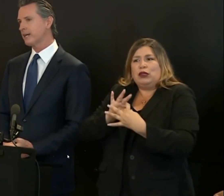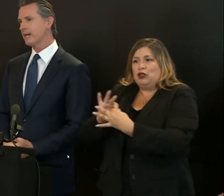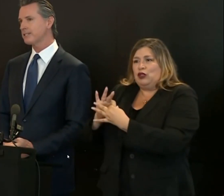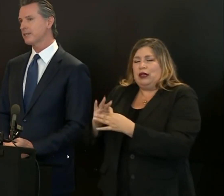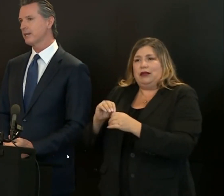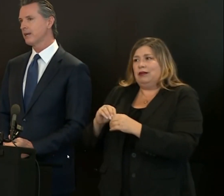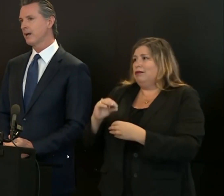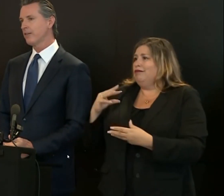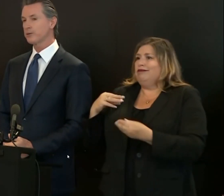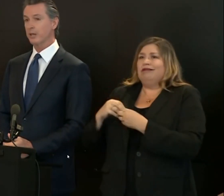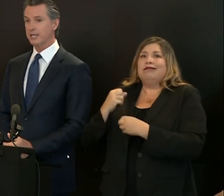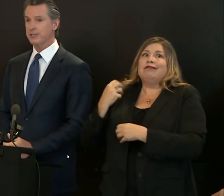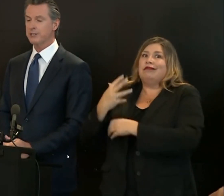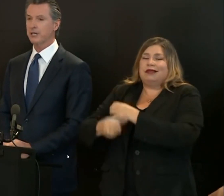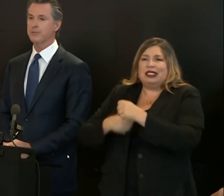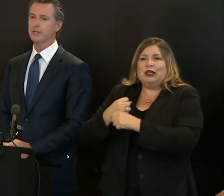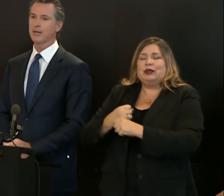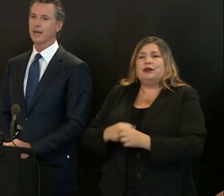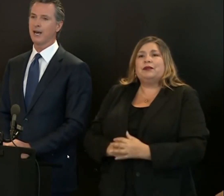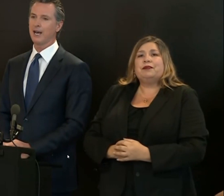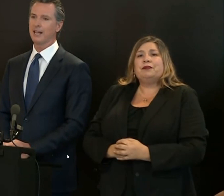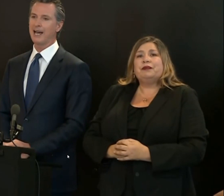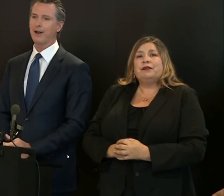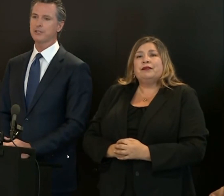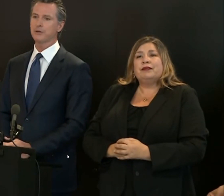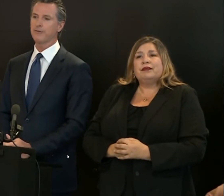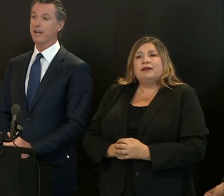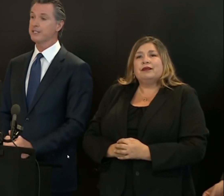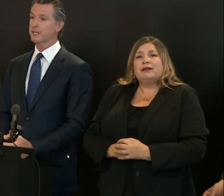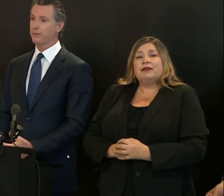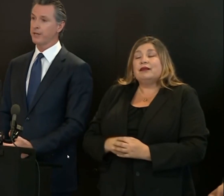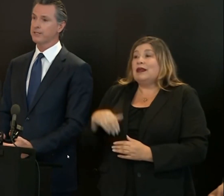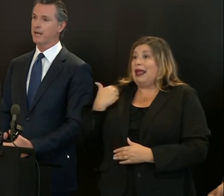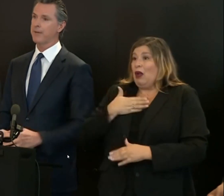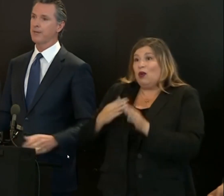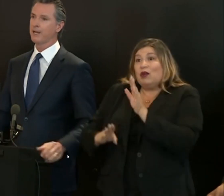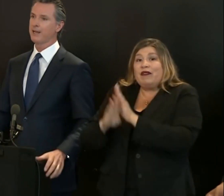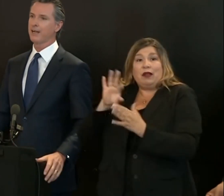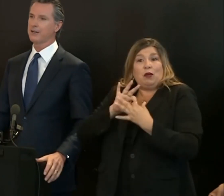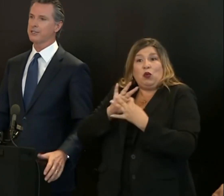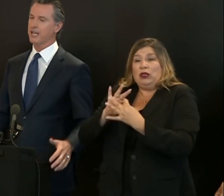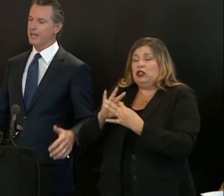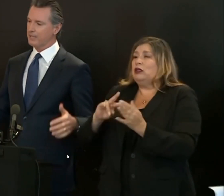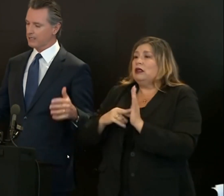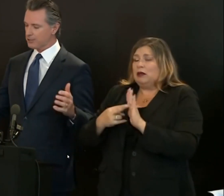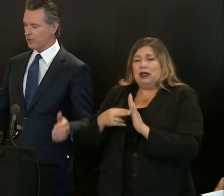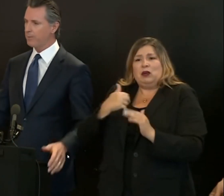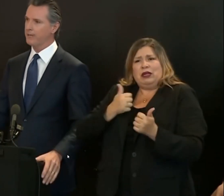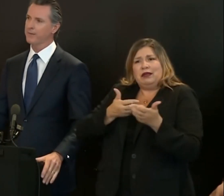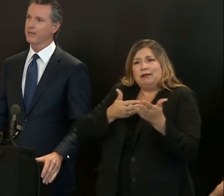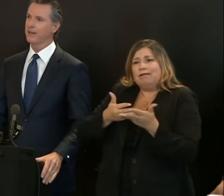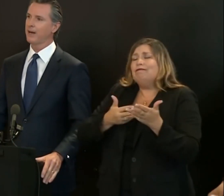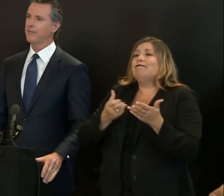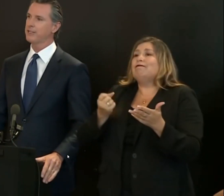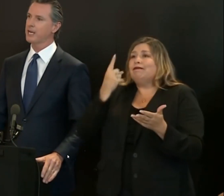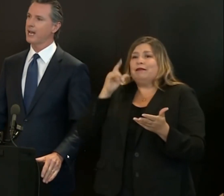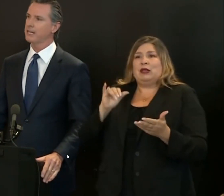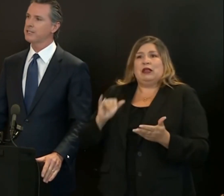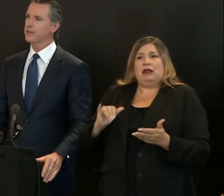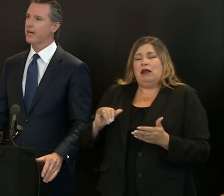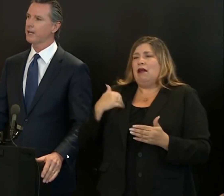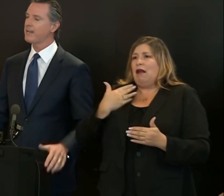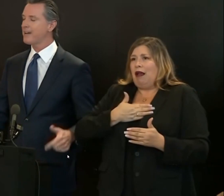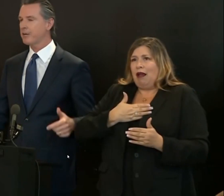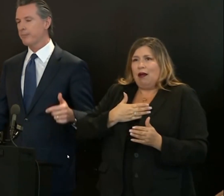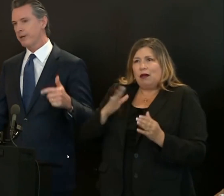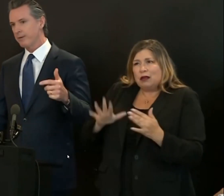of decades. Those relationships allowed us to advance in real time an understanding and scoping of the